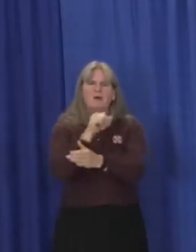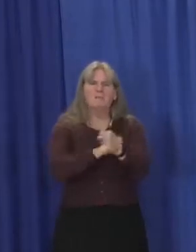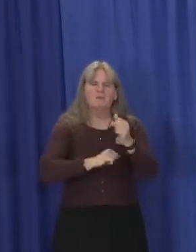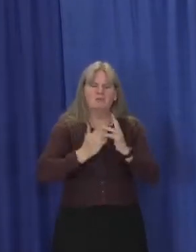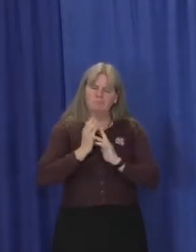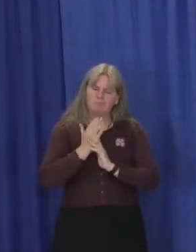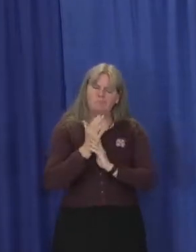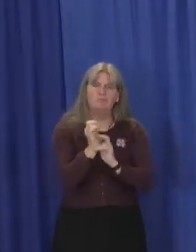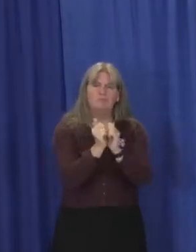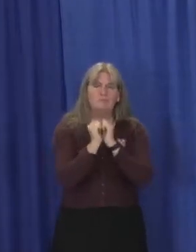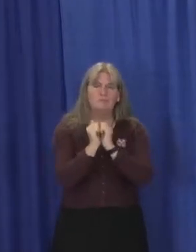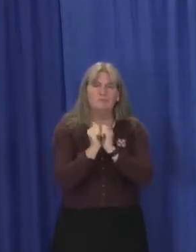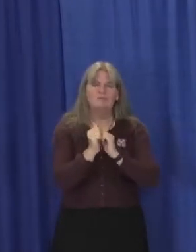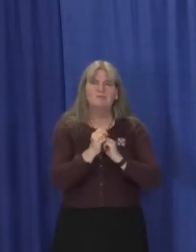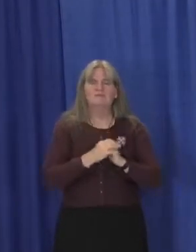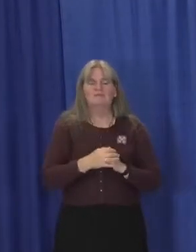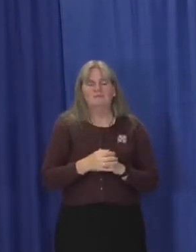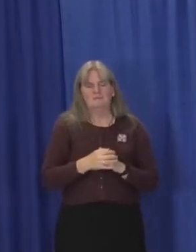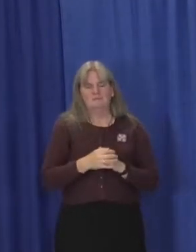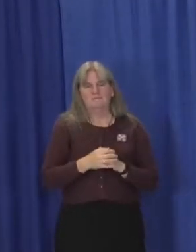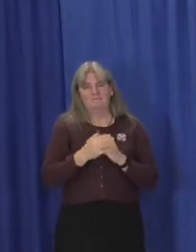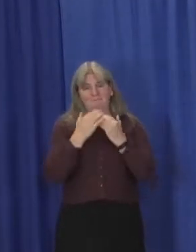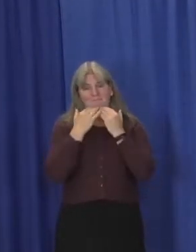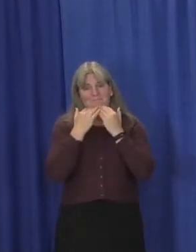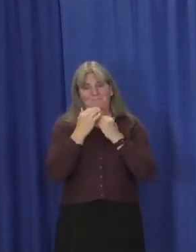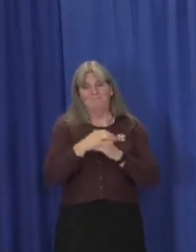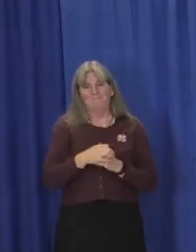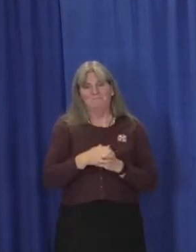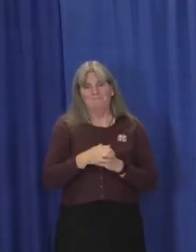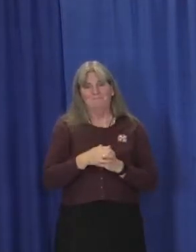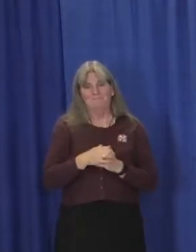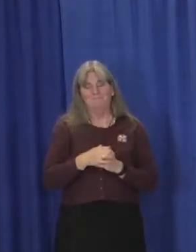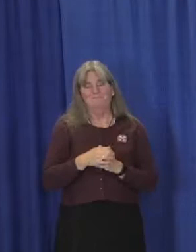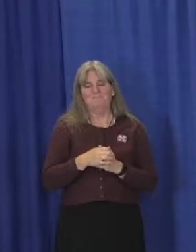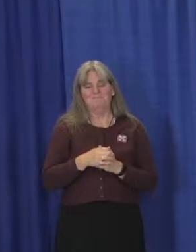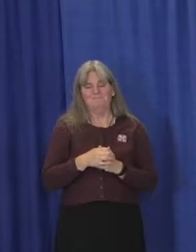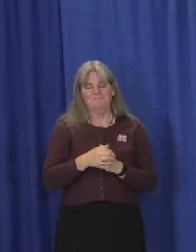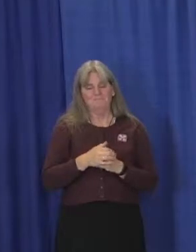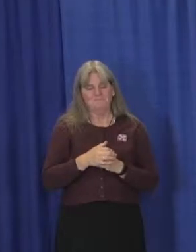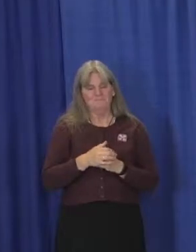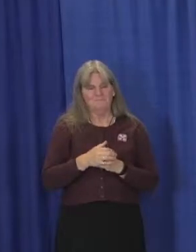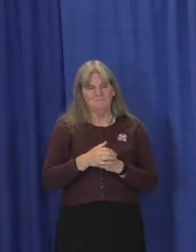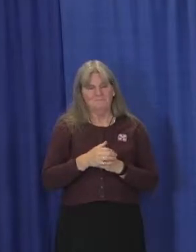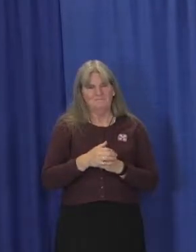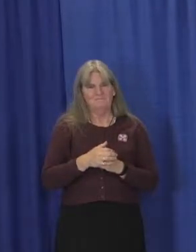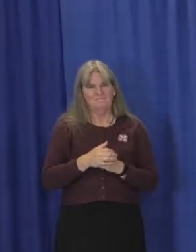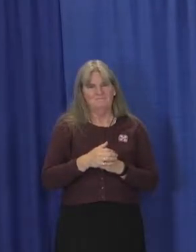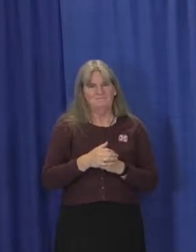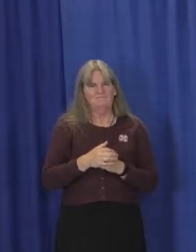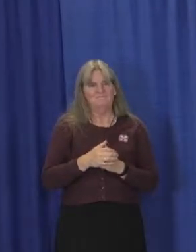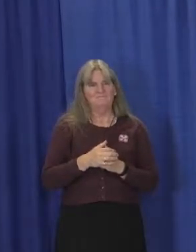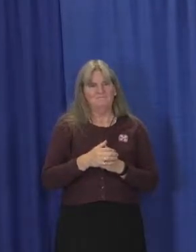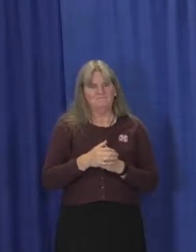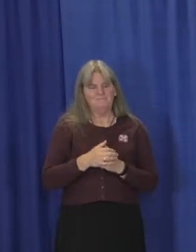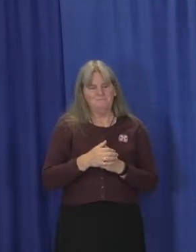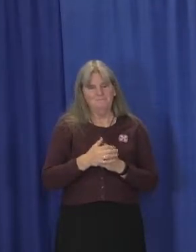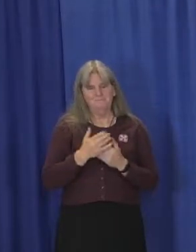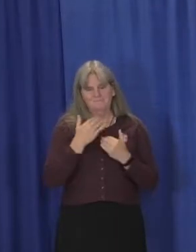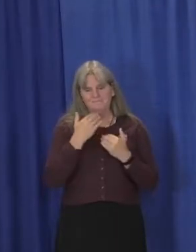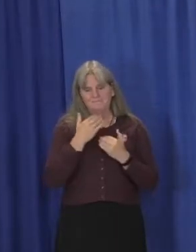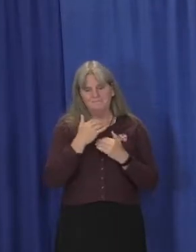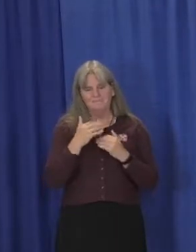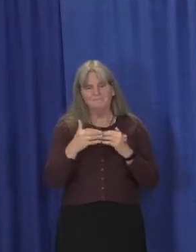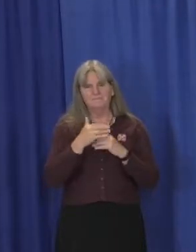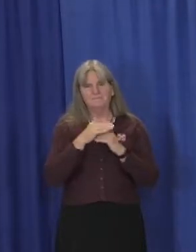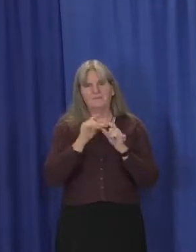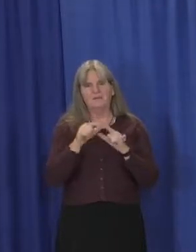this path together. Thank you. Shonitan, Gunalshish, Masicho,